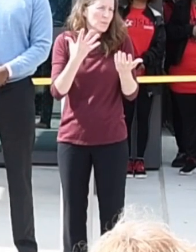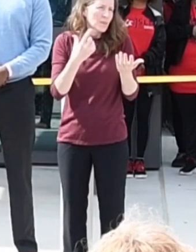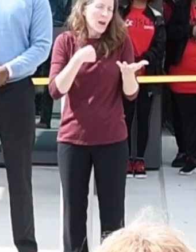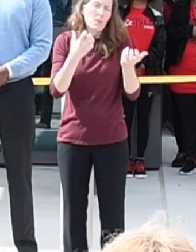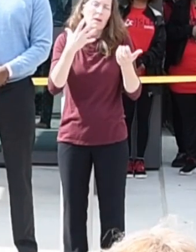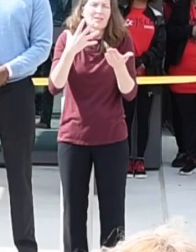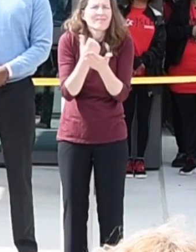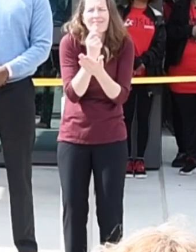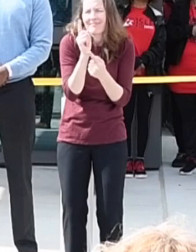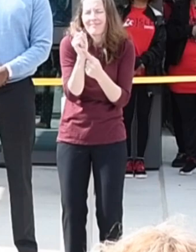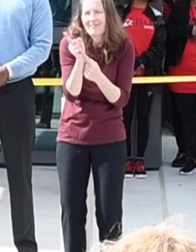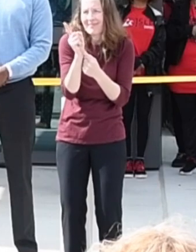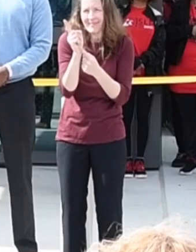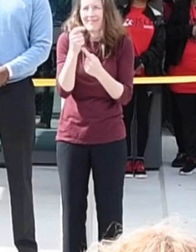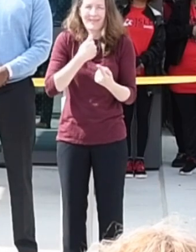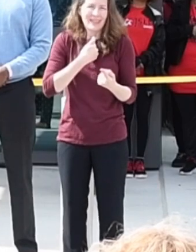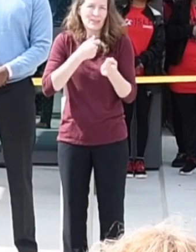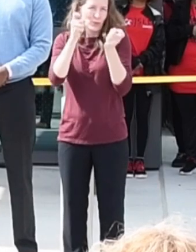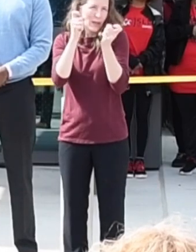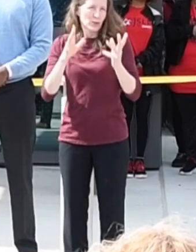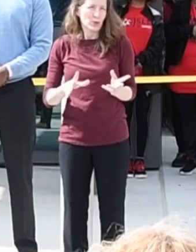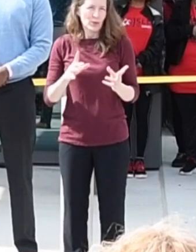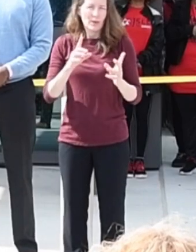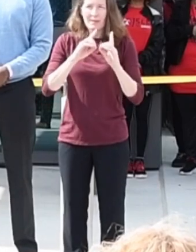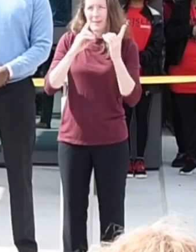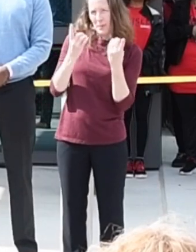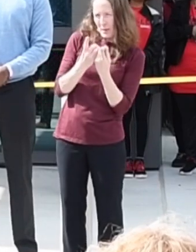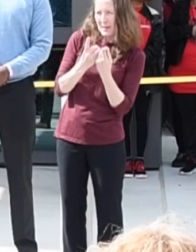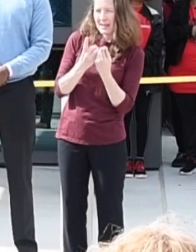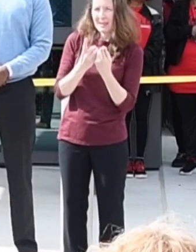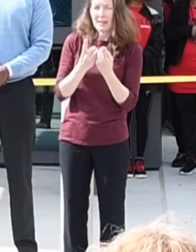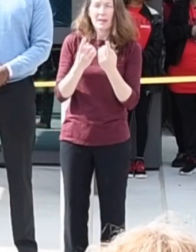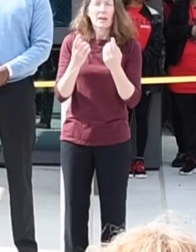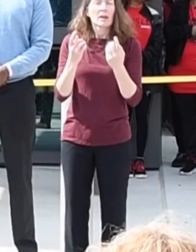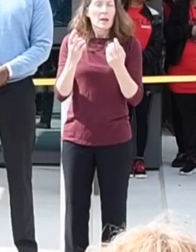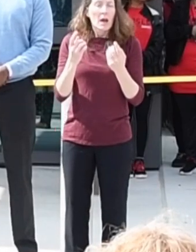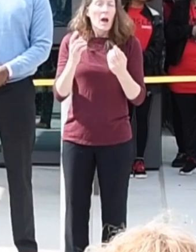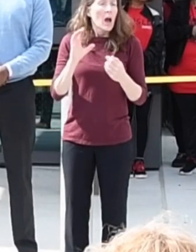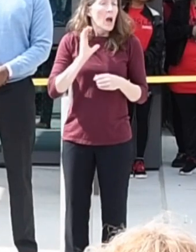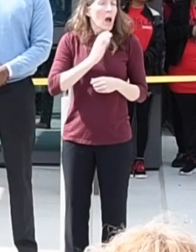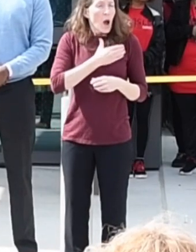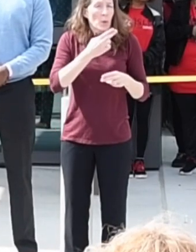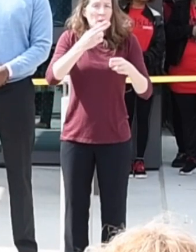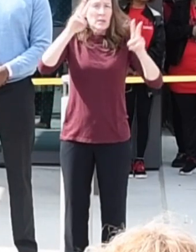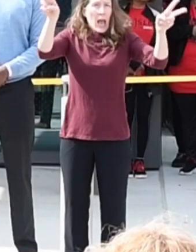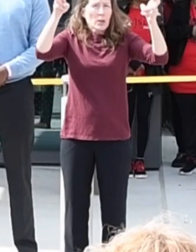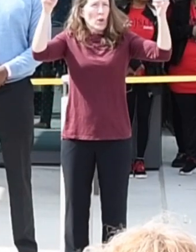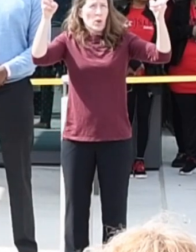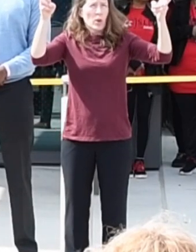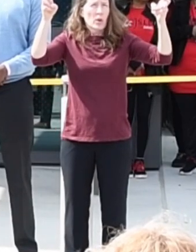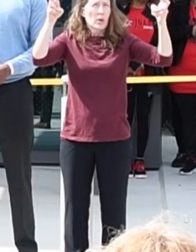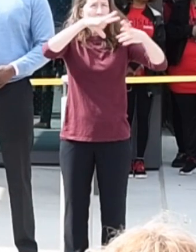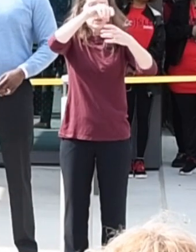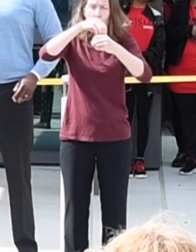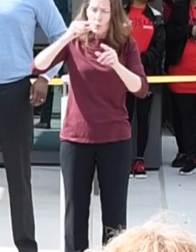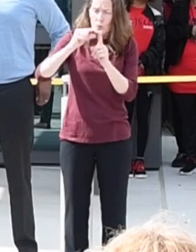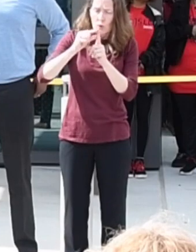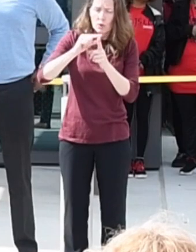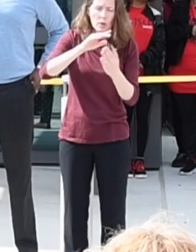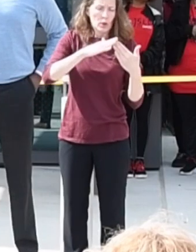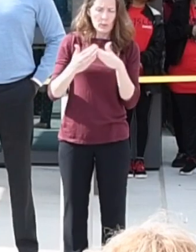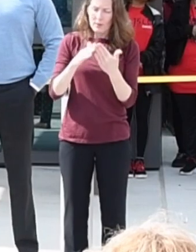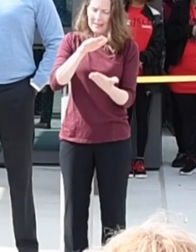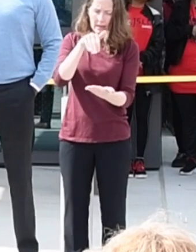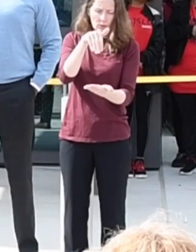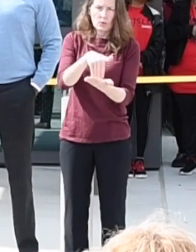the director of this department with community centered in our name to let you know that it's not just about